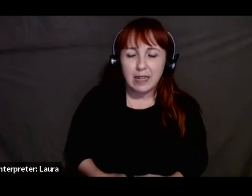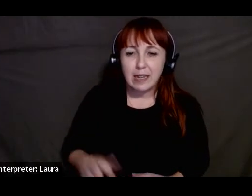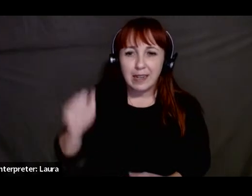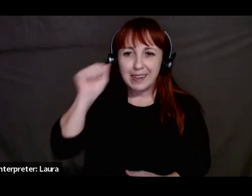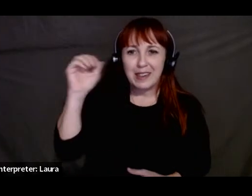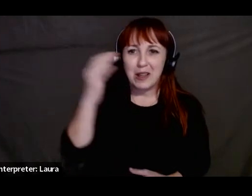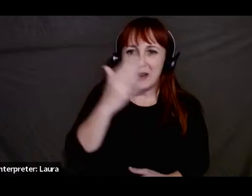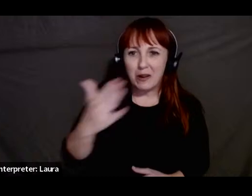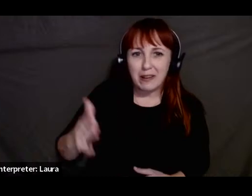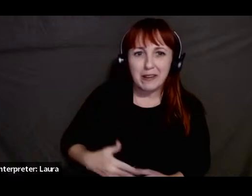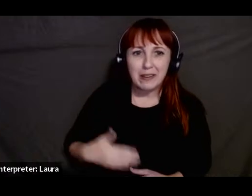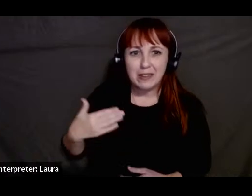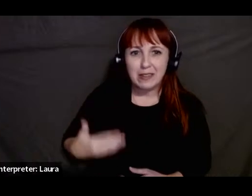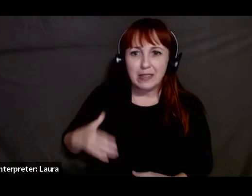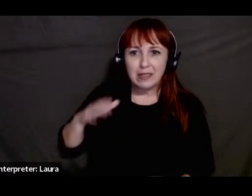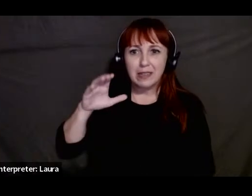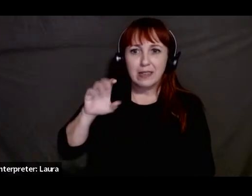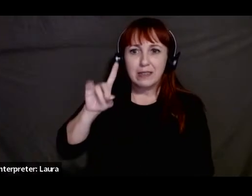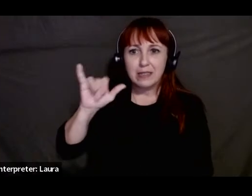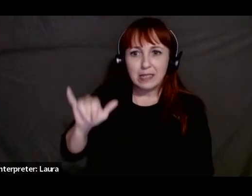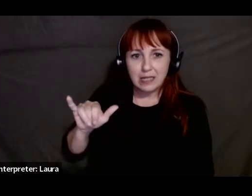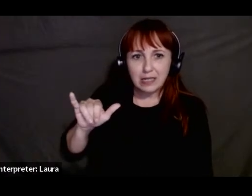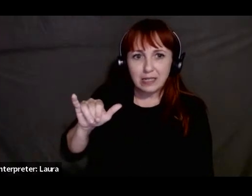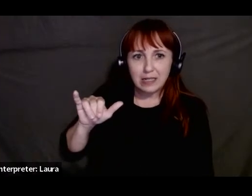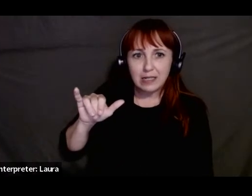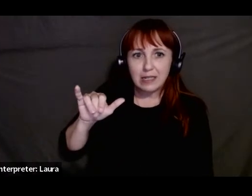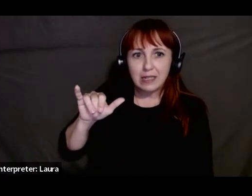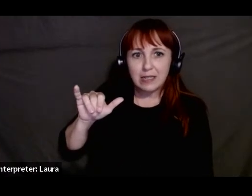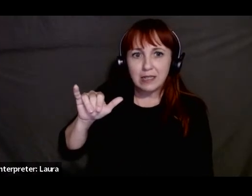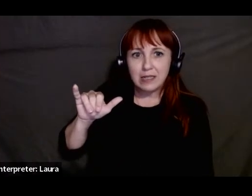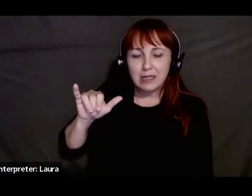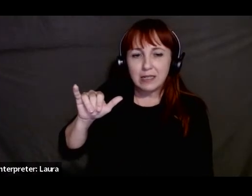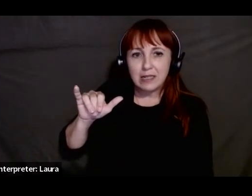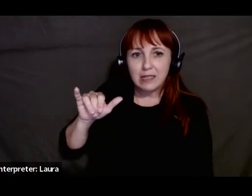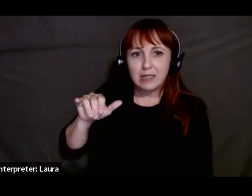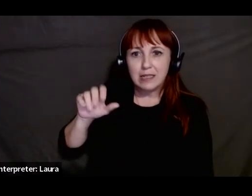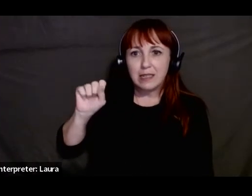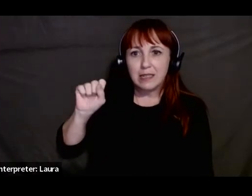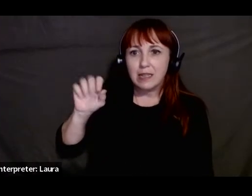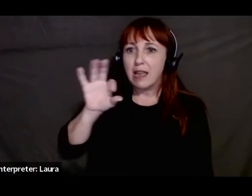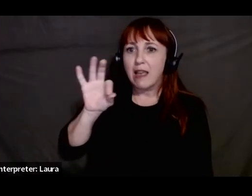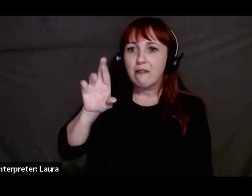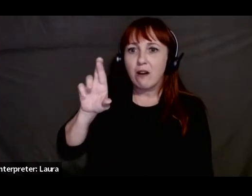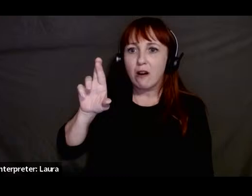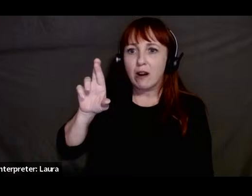Aloha, I'm Cindy Freitas, C-I-N-D-Y, Freitas,